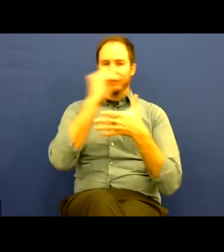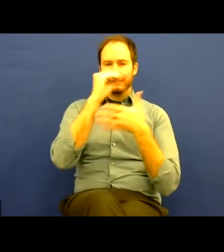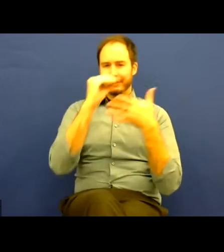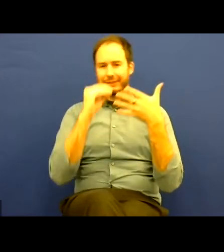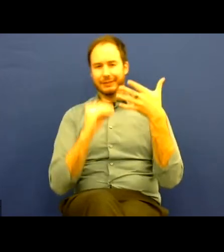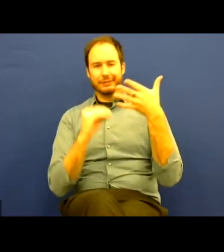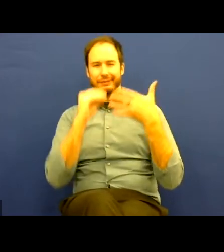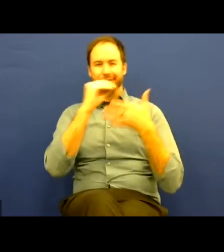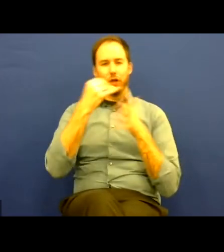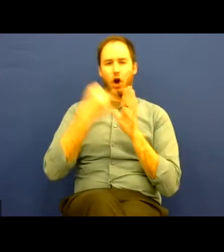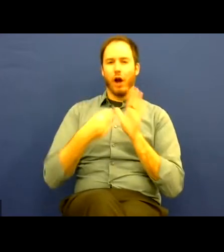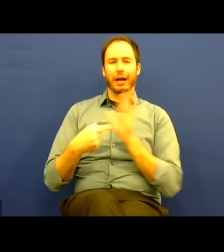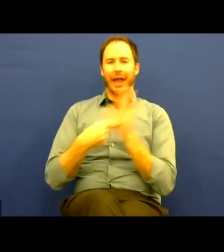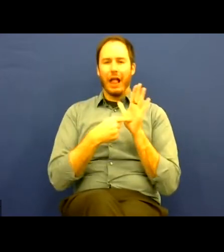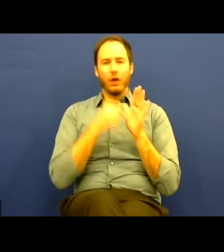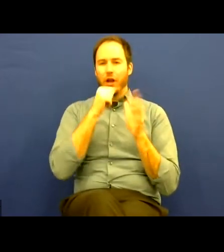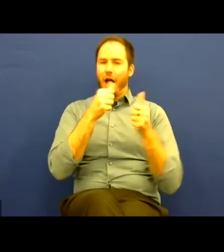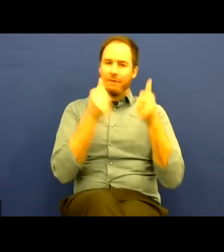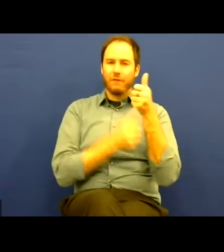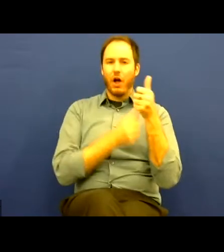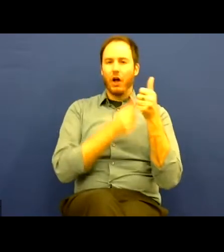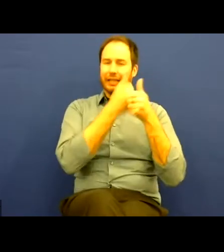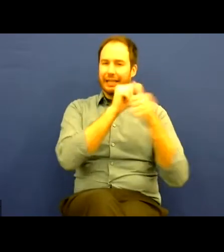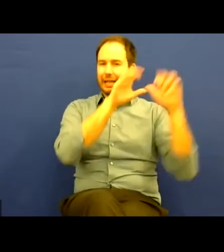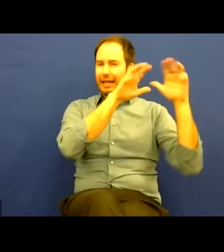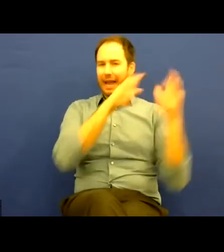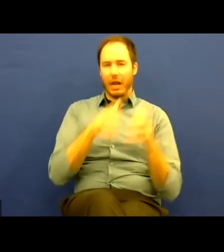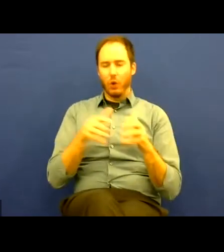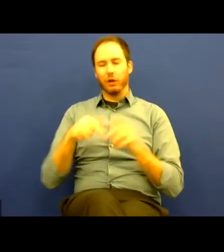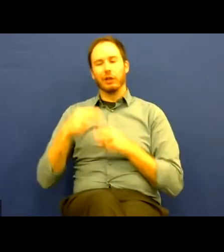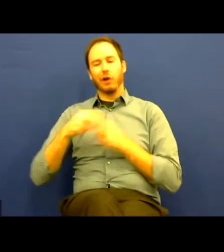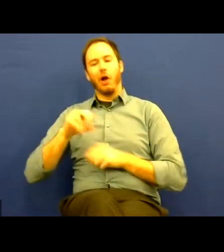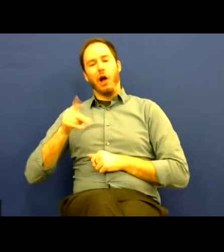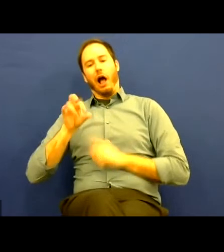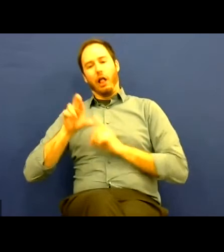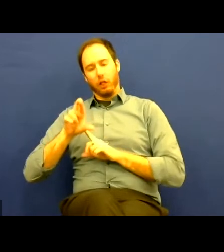any That's right. Yeah, it category. doesn't- That's right. It Yeah. doesn't fall neatly into any other category. Okay, Okay,